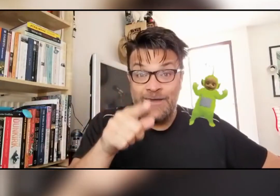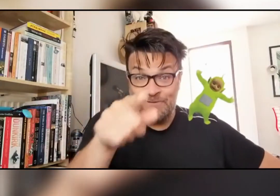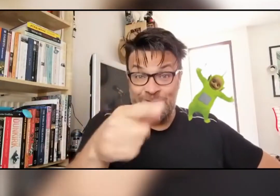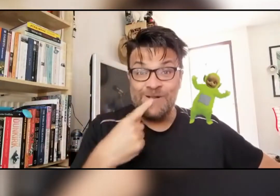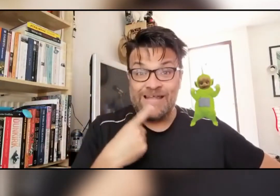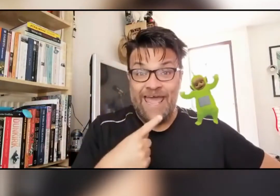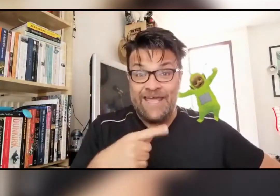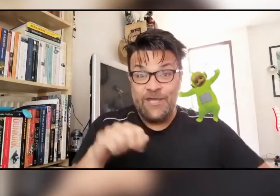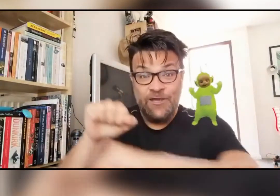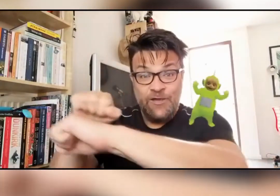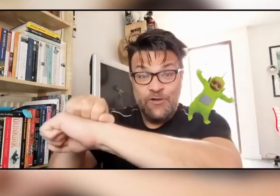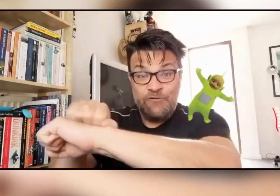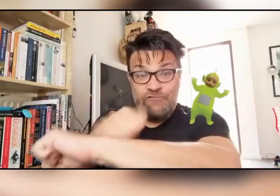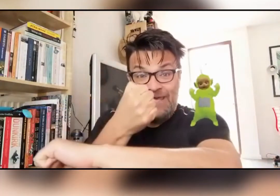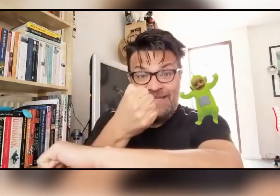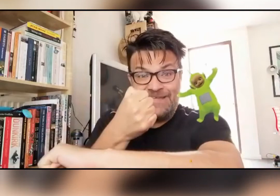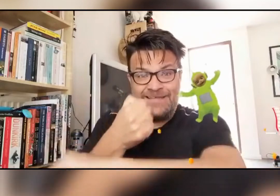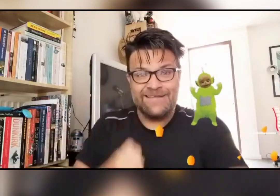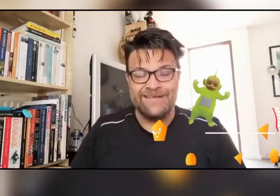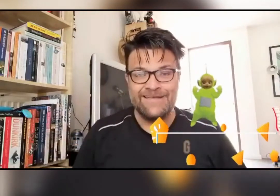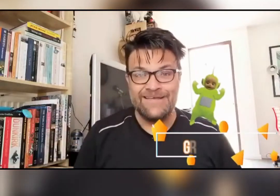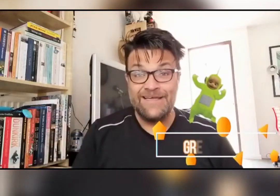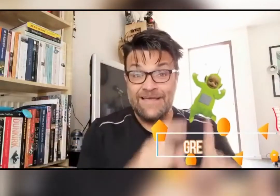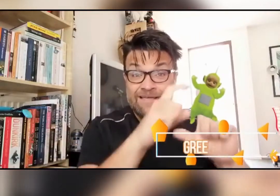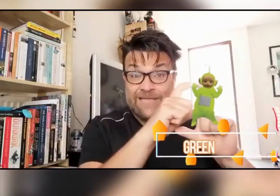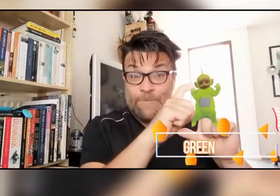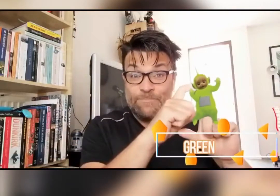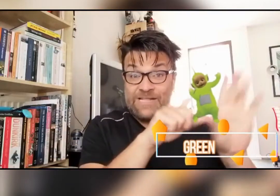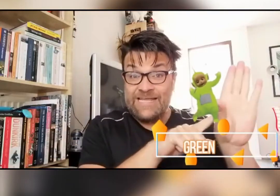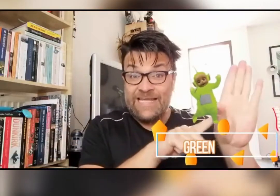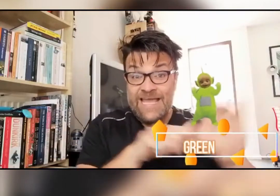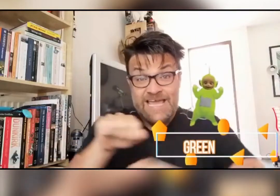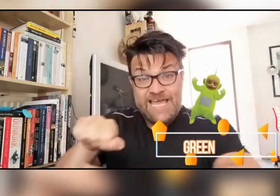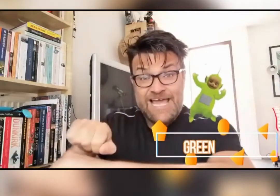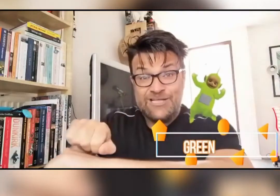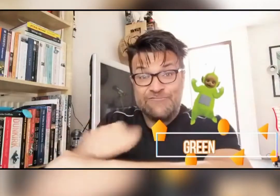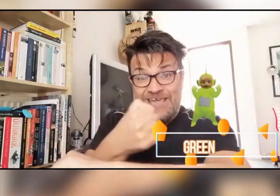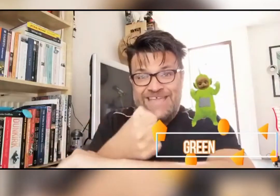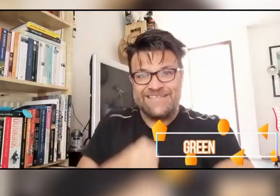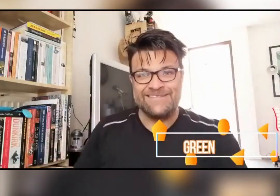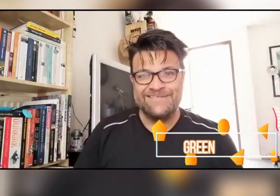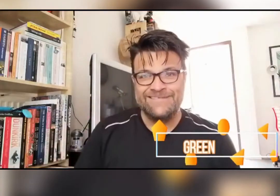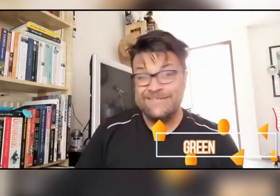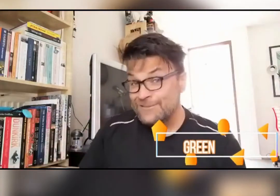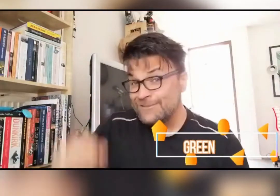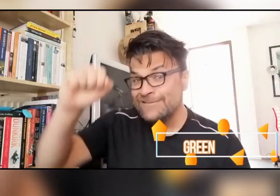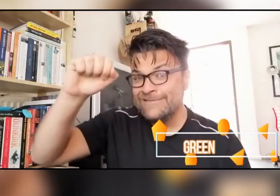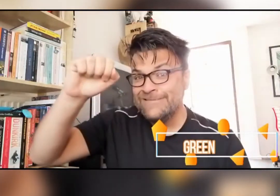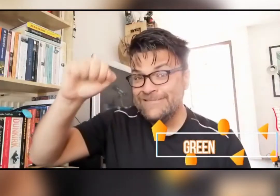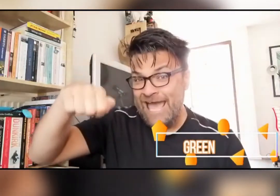You say green. Dipsy is green.